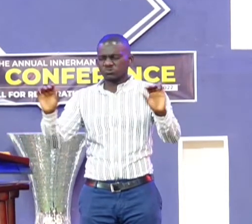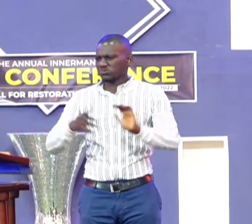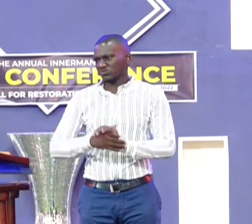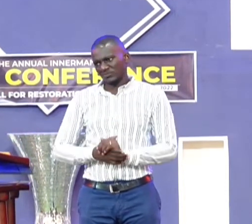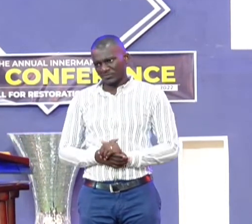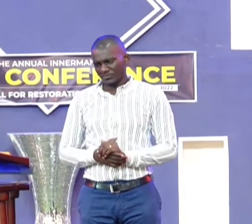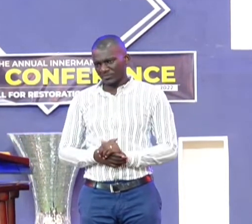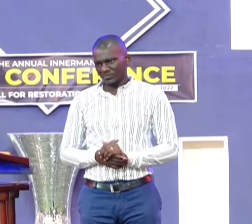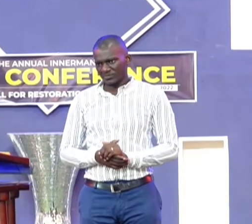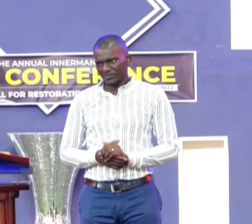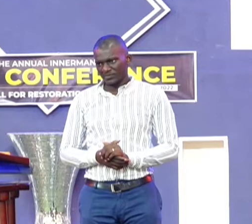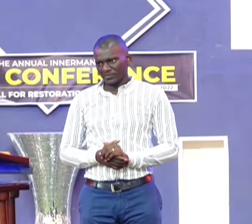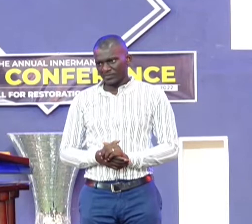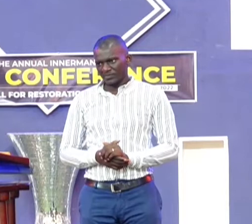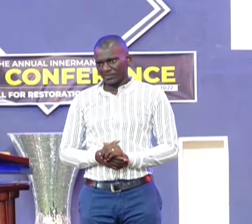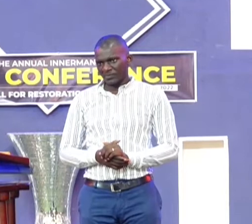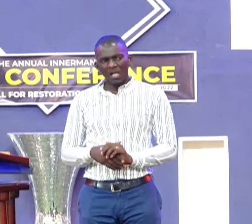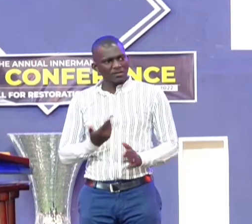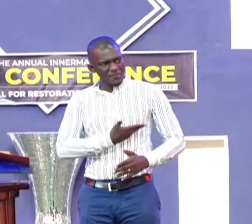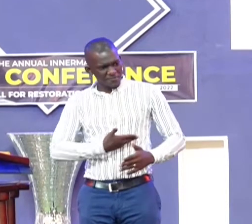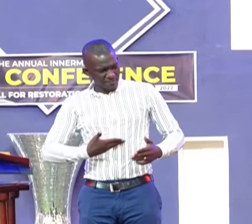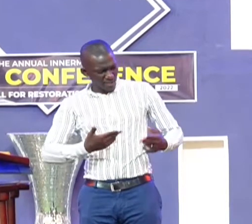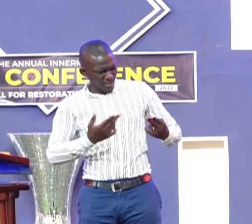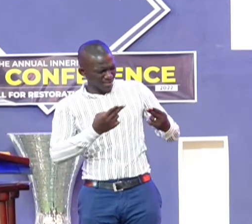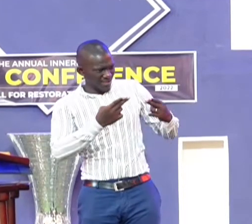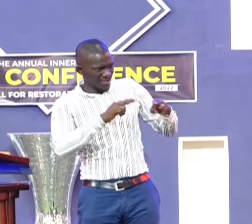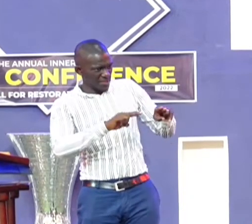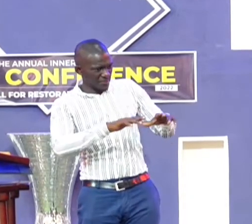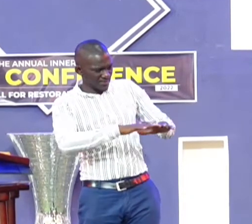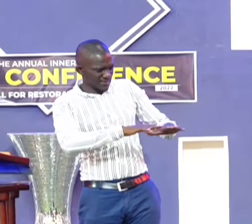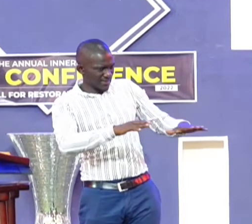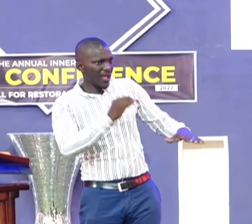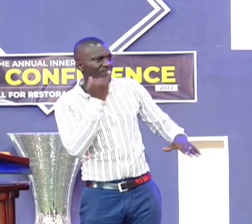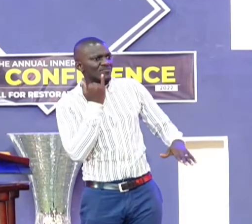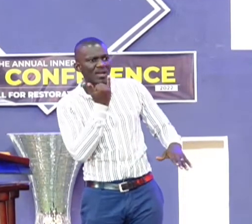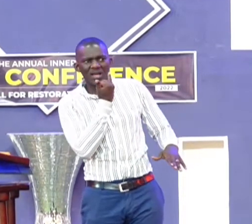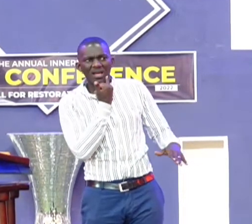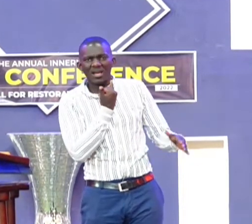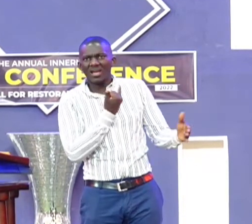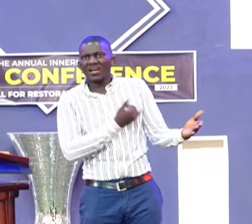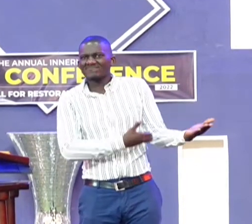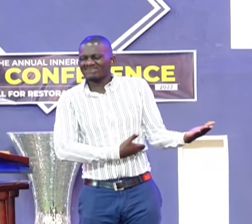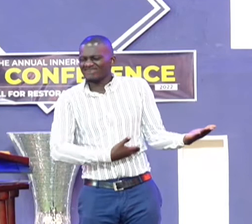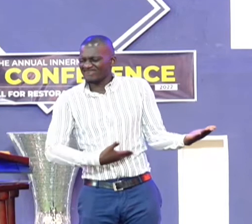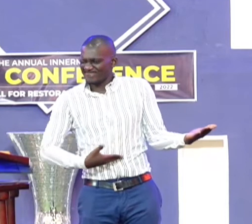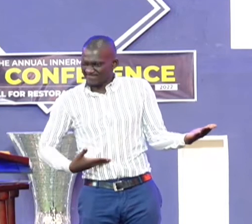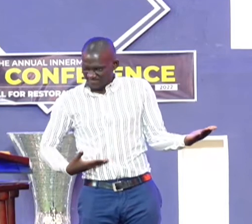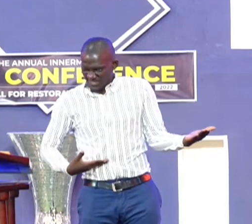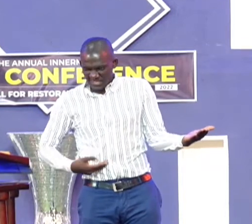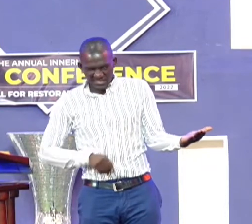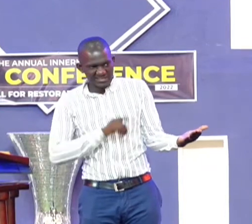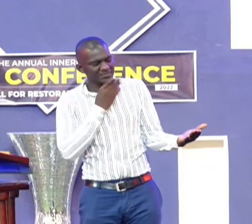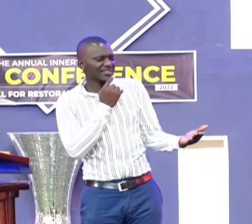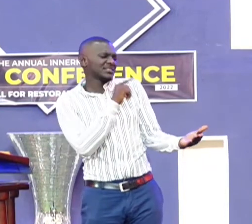at all. There was famine in Israel. N'agambe